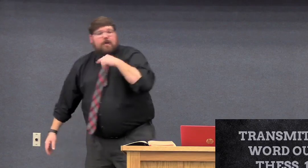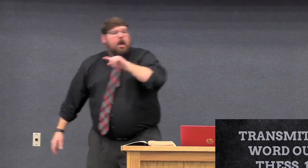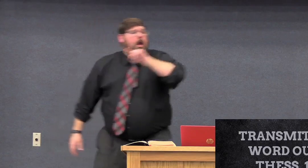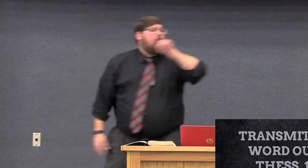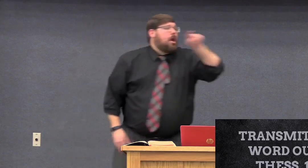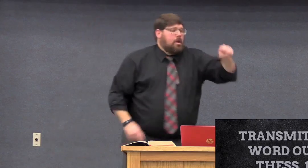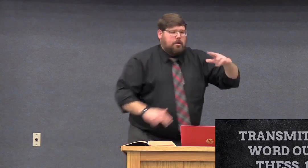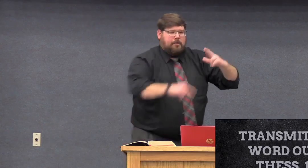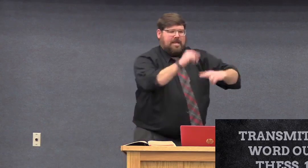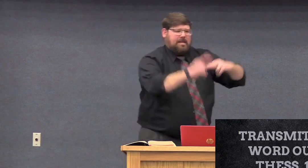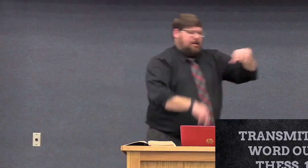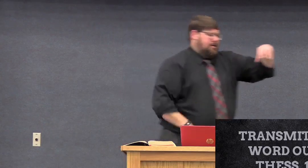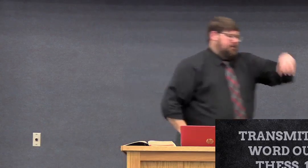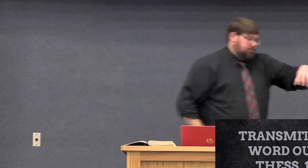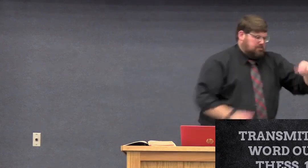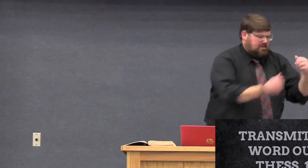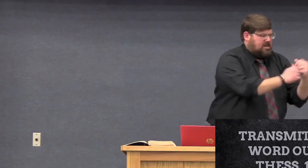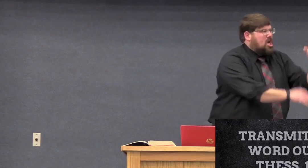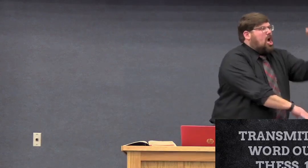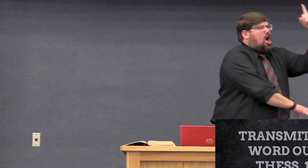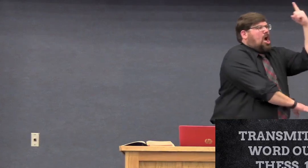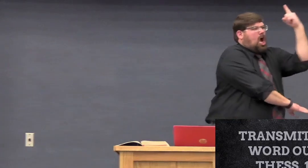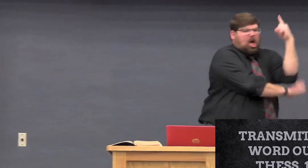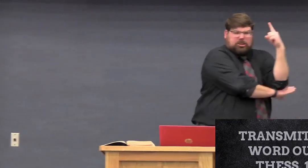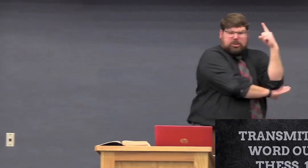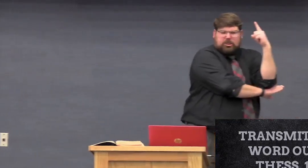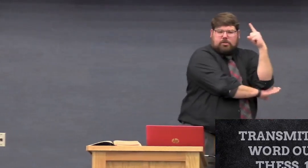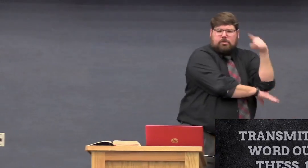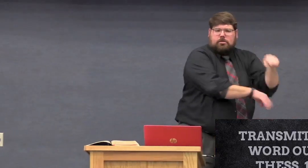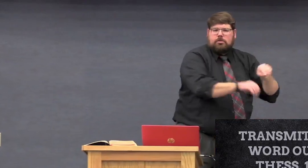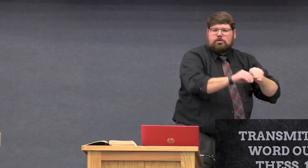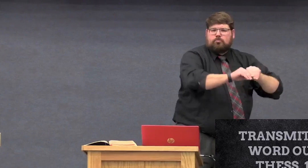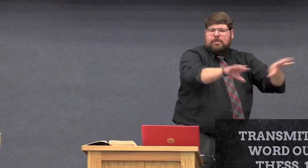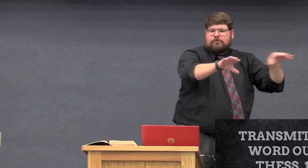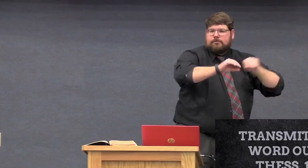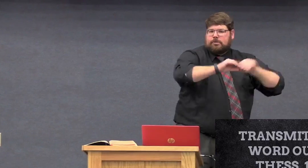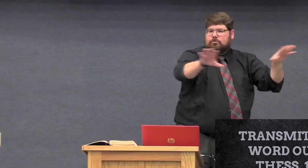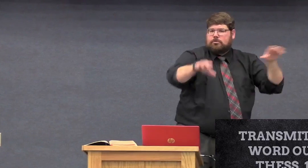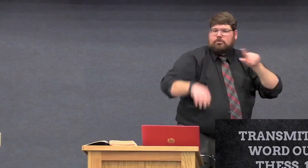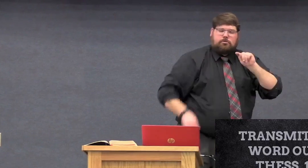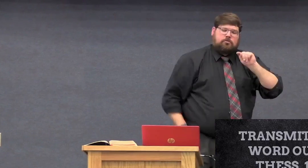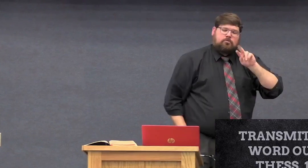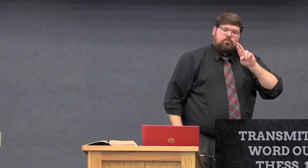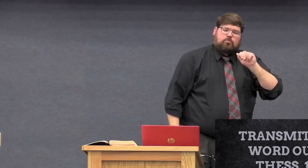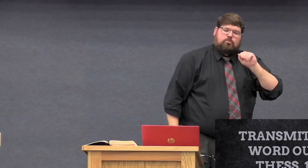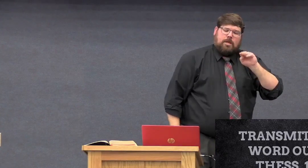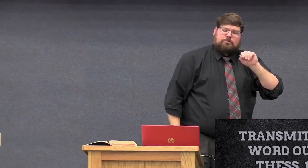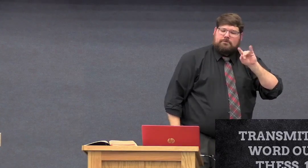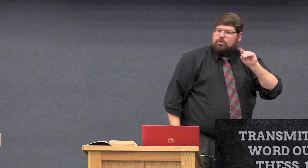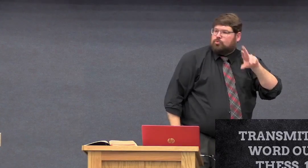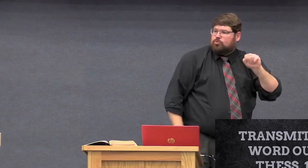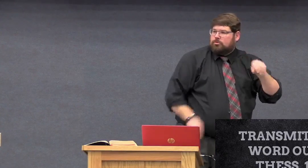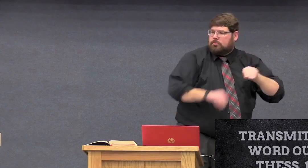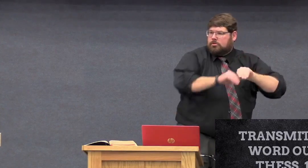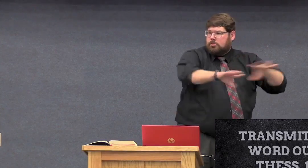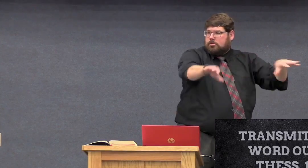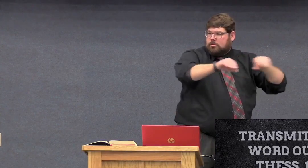radio. There would be a building somewhere with an enormous tower that would transmit that signal.